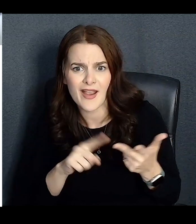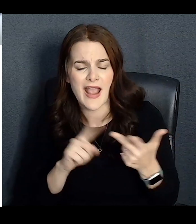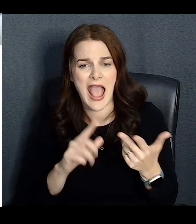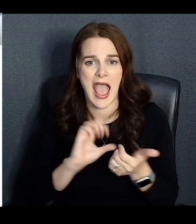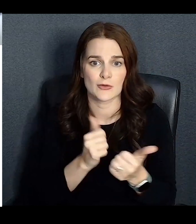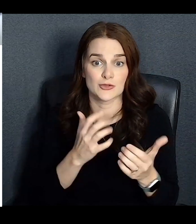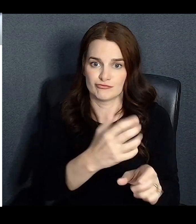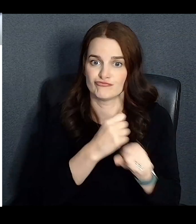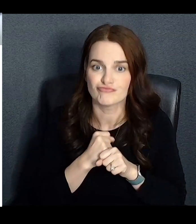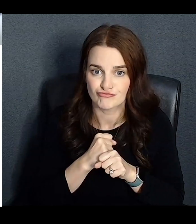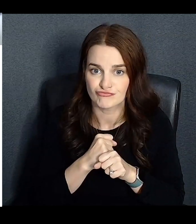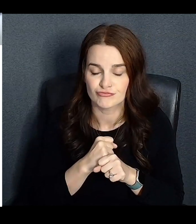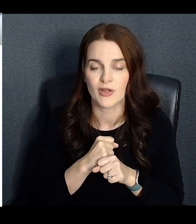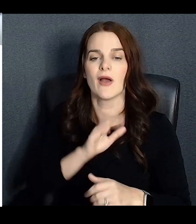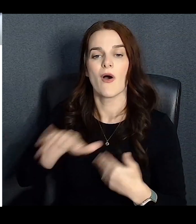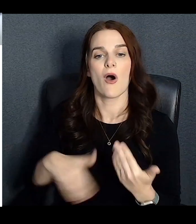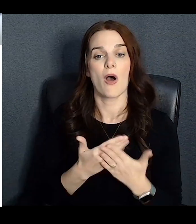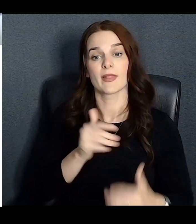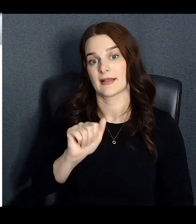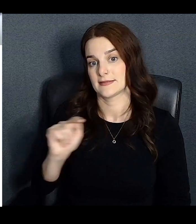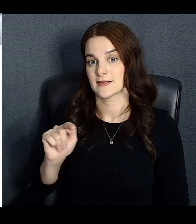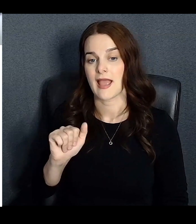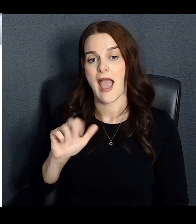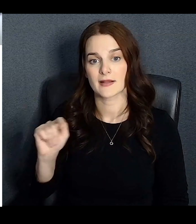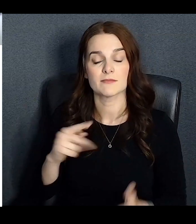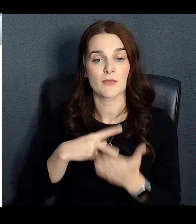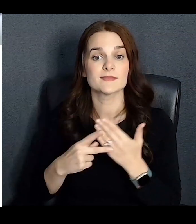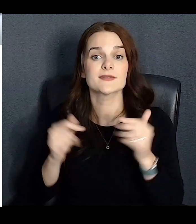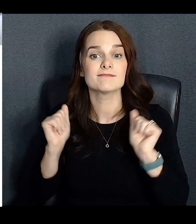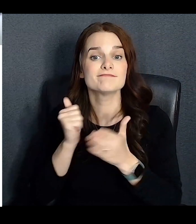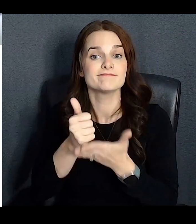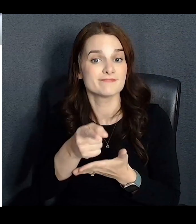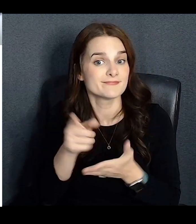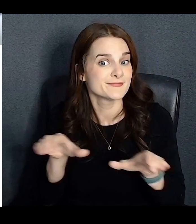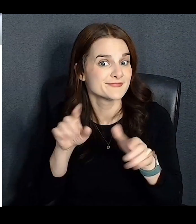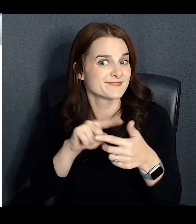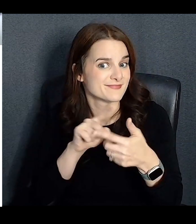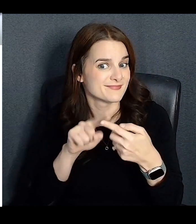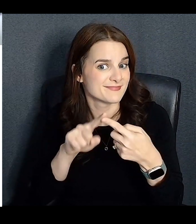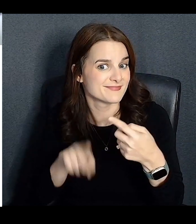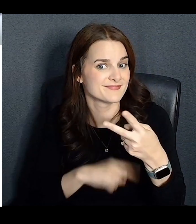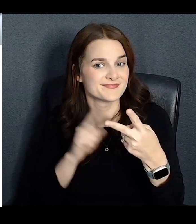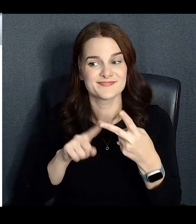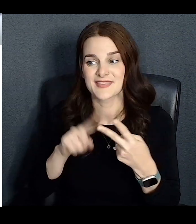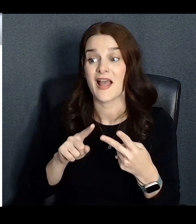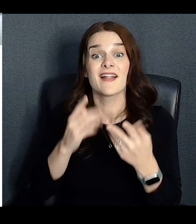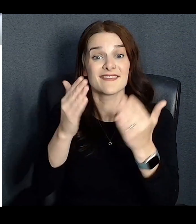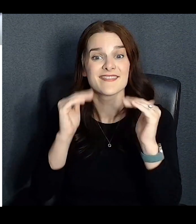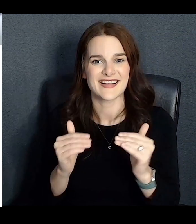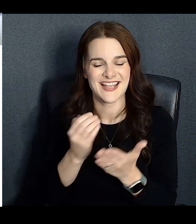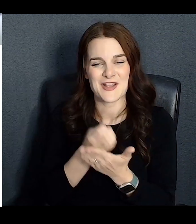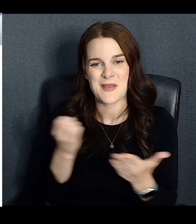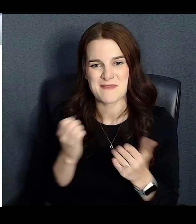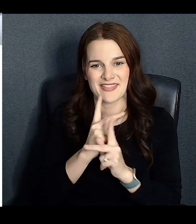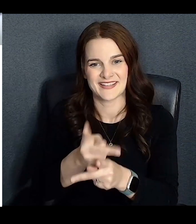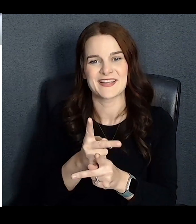So that's something that all ATAC programs can help you do. Secondly, we all have some type of equipment lending program, so you